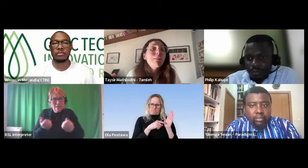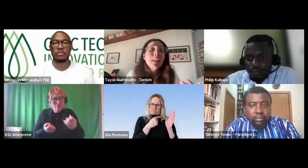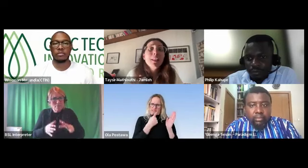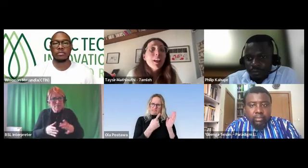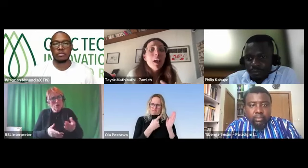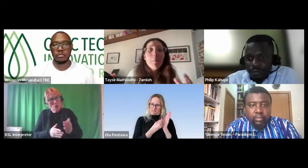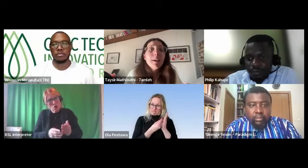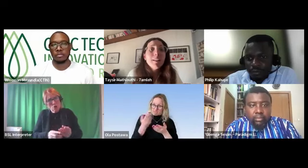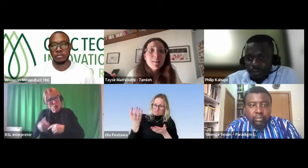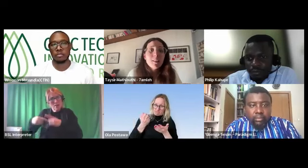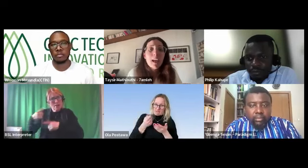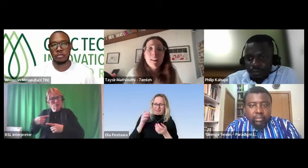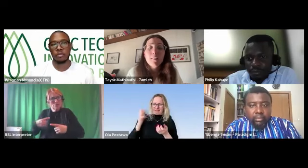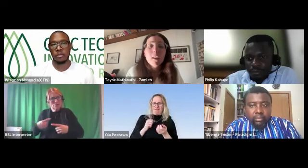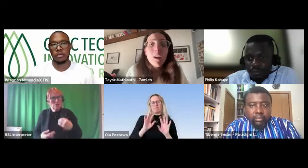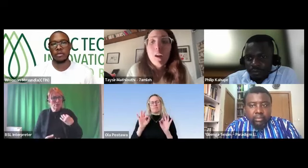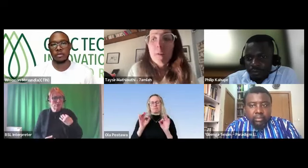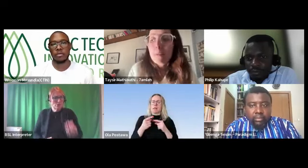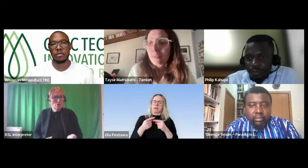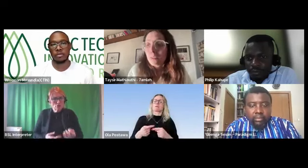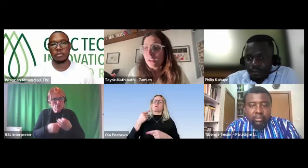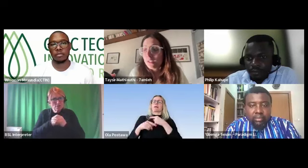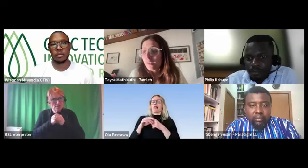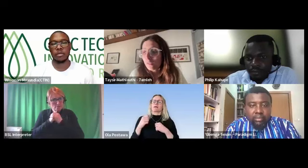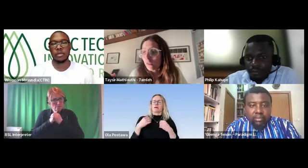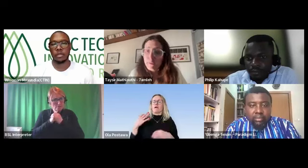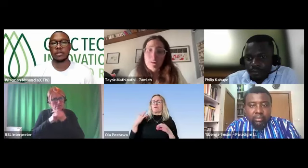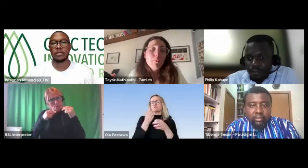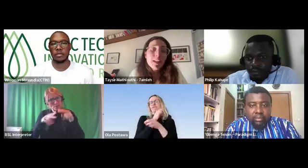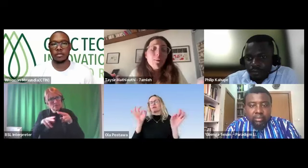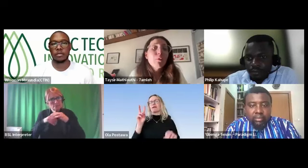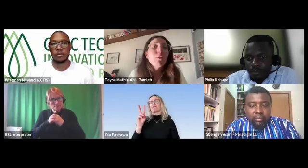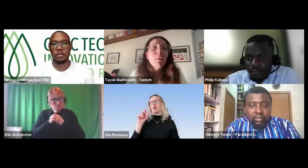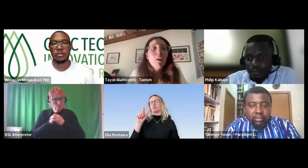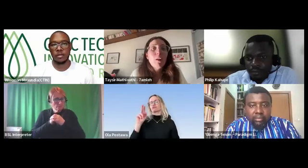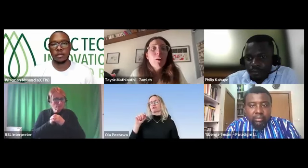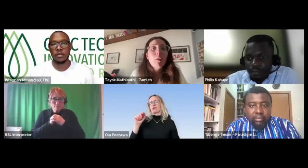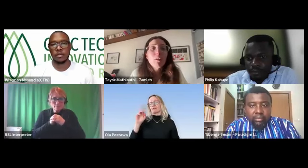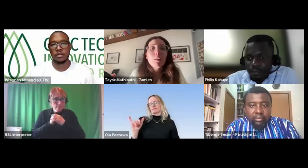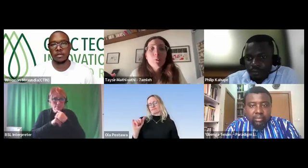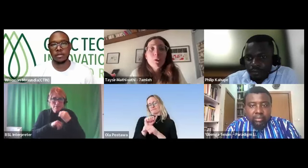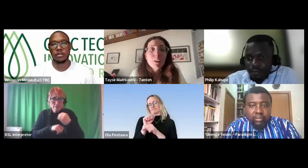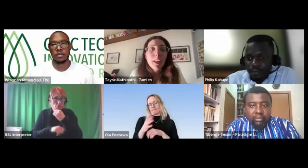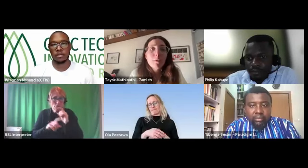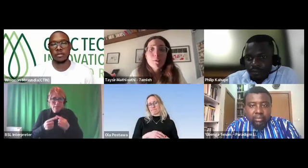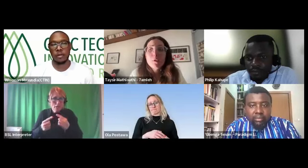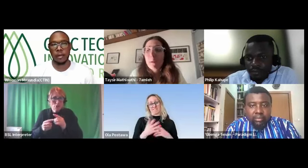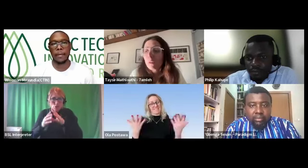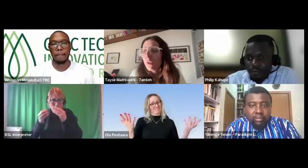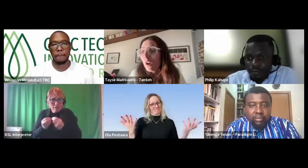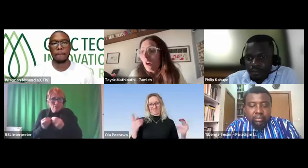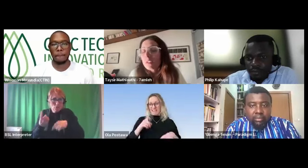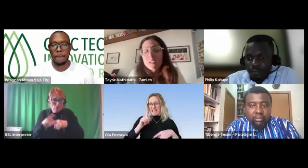to a voluntary base and see that unfortunately we can't do all the things we are doing now.